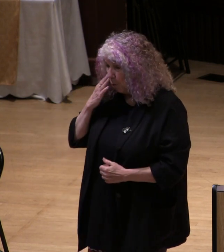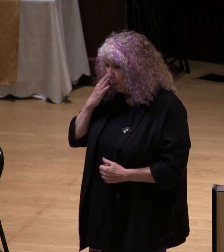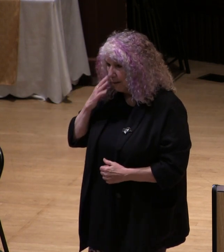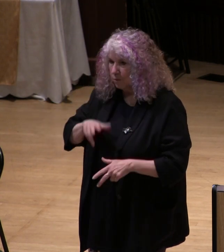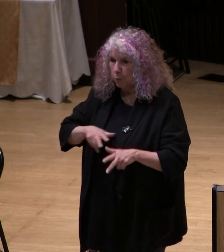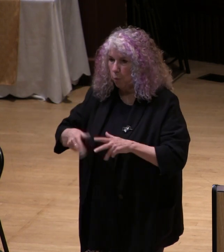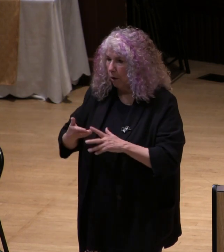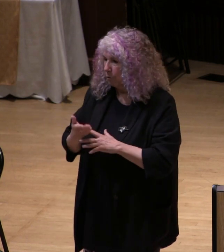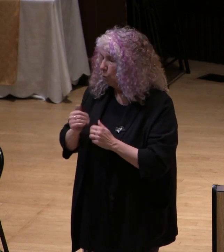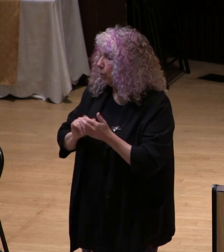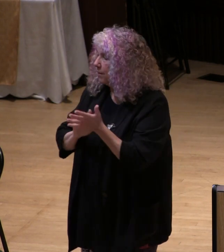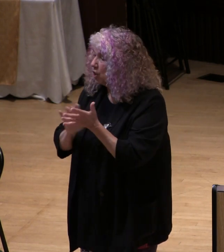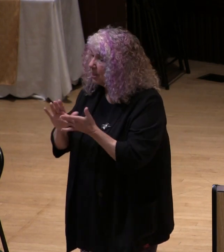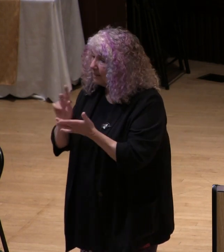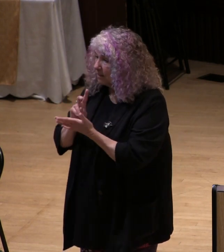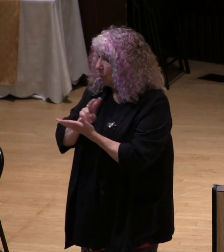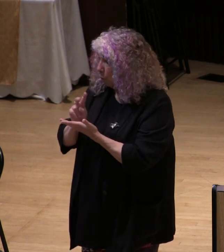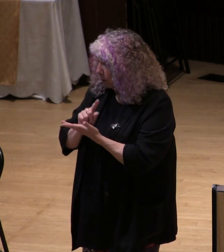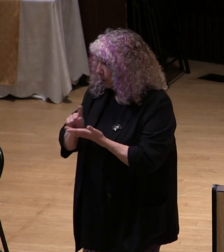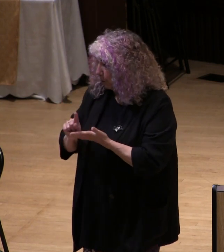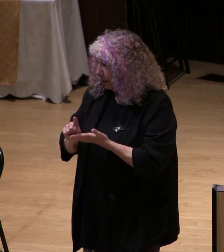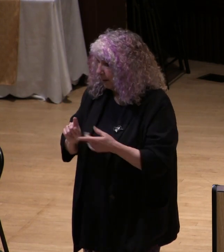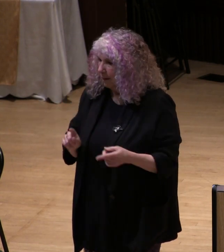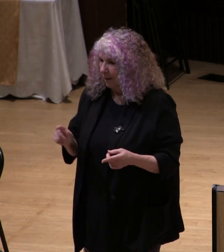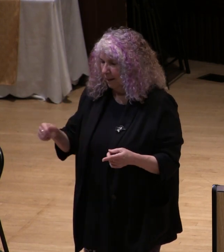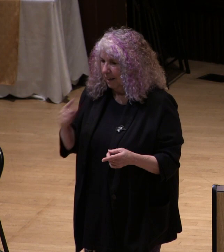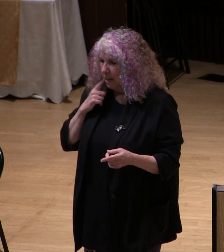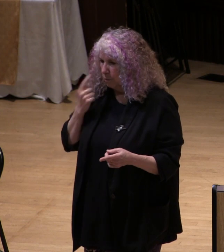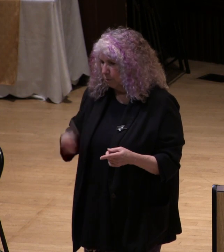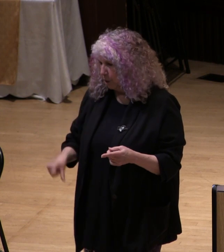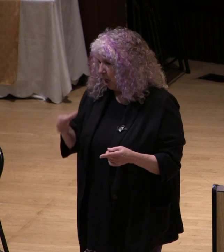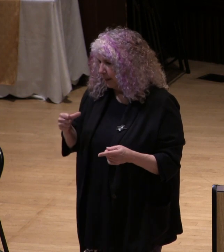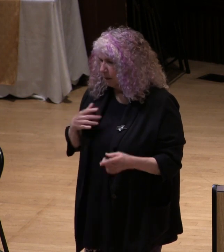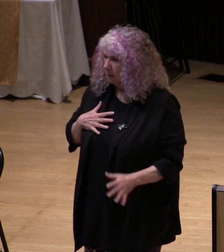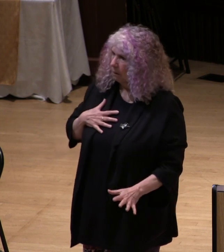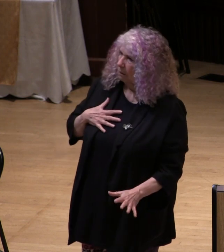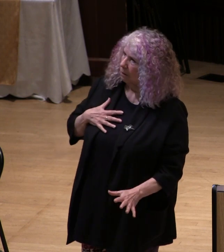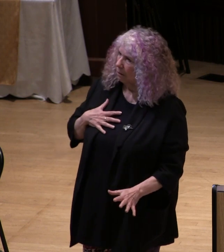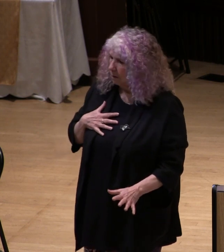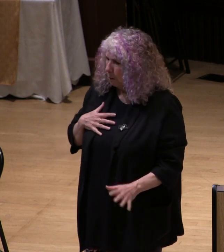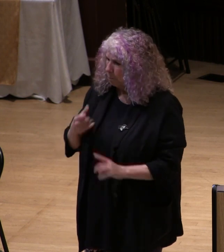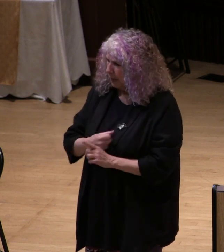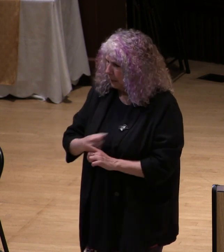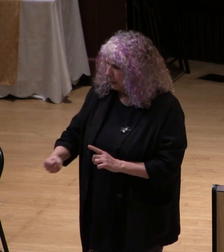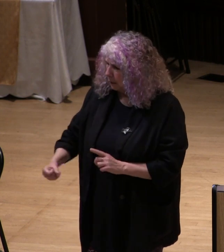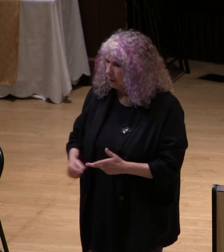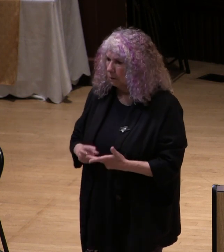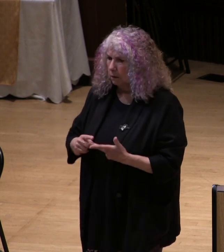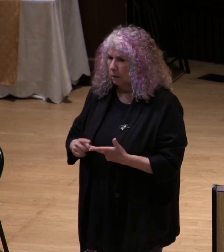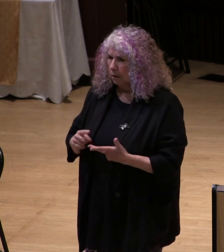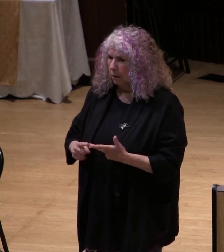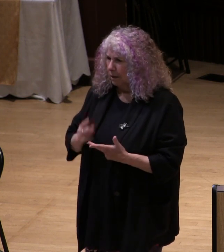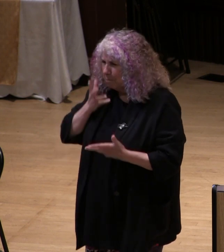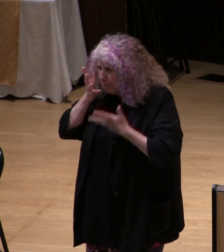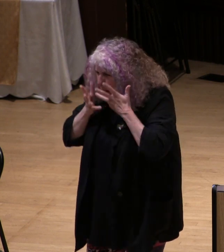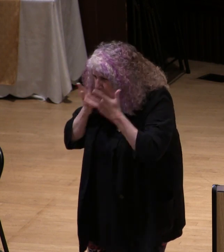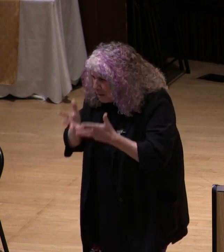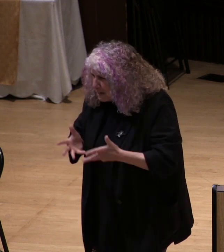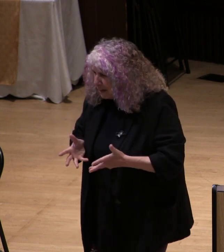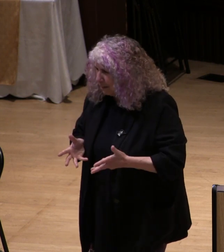have walked through with him this Holy Week that Jesus was rejected, that he was beaten, that he was